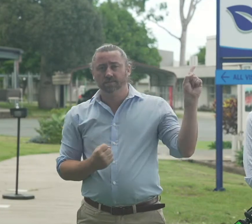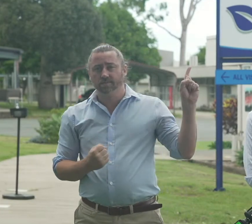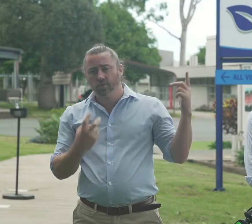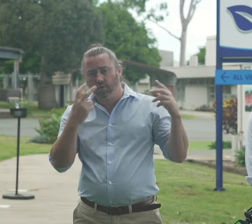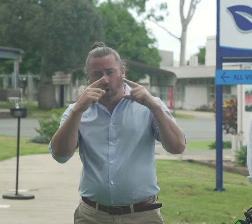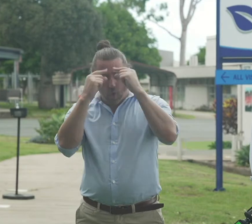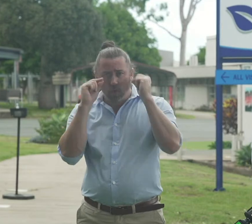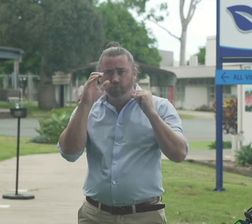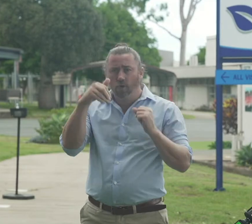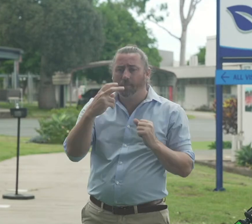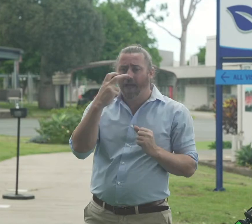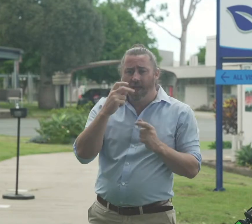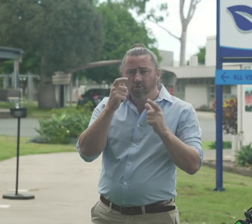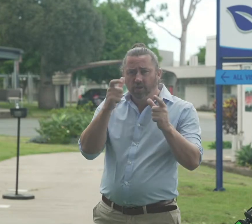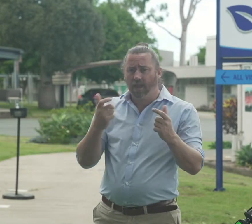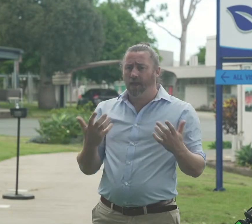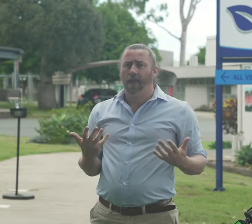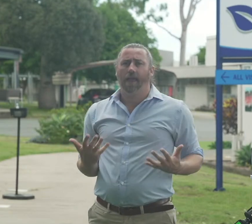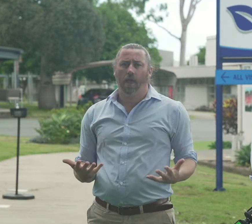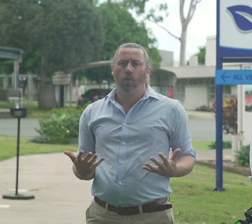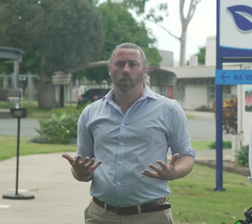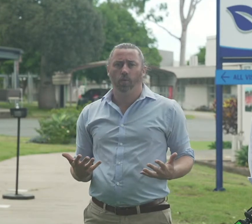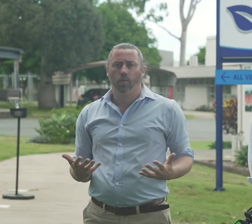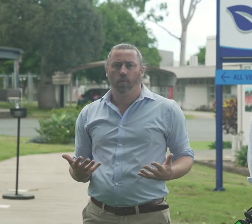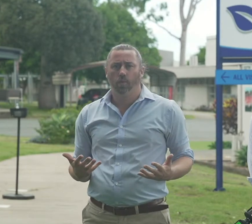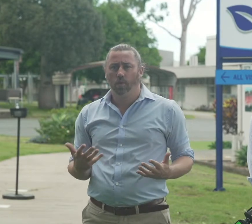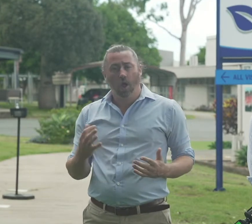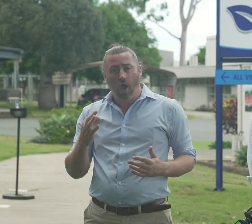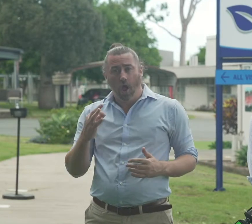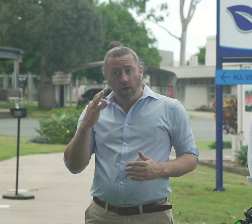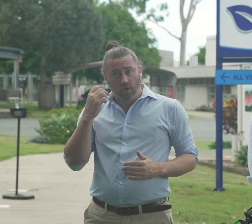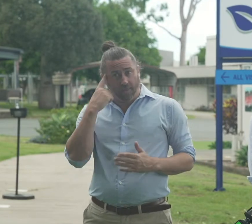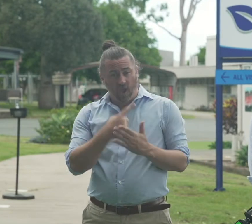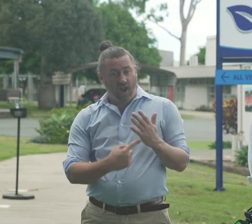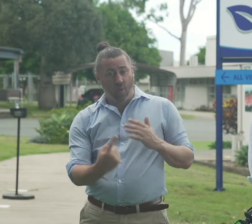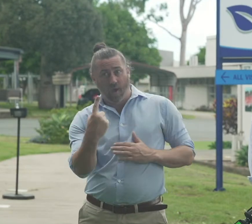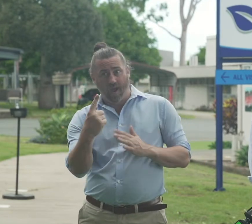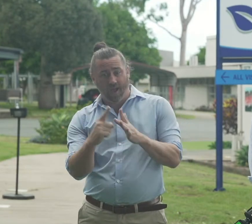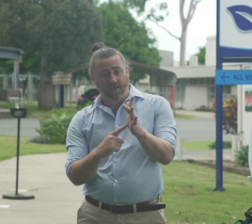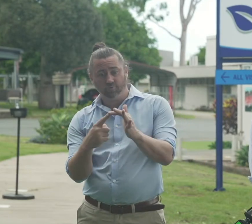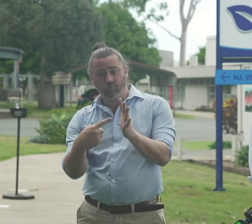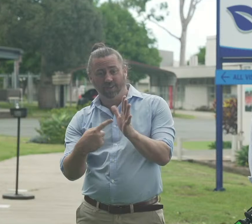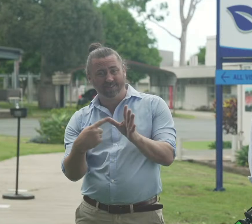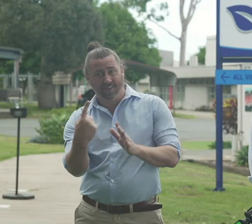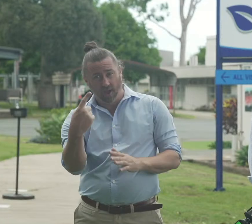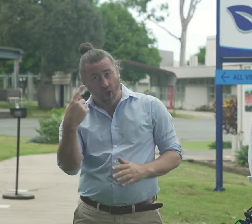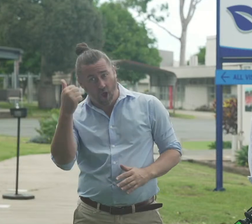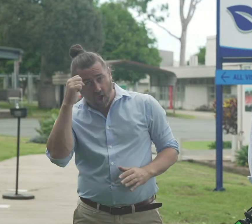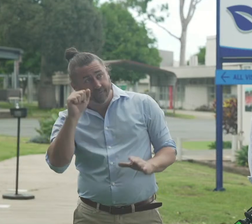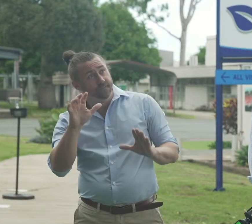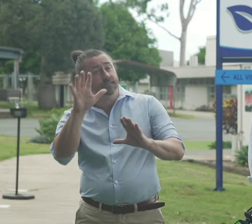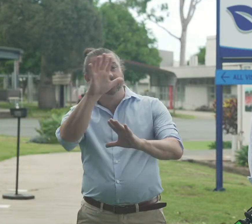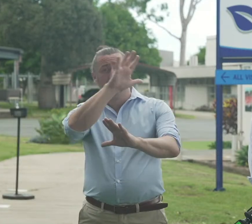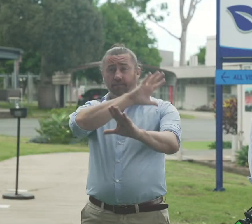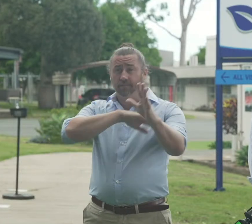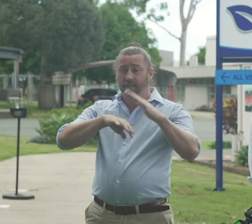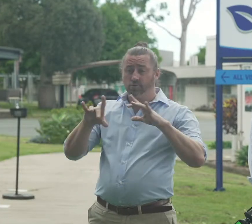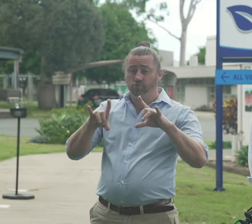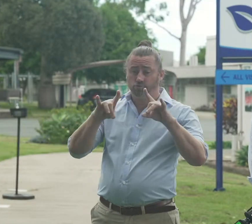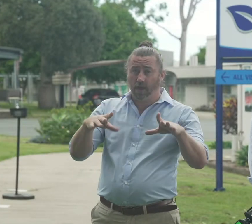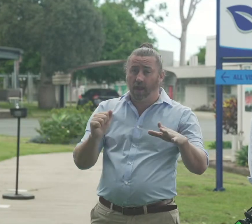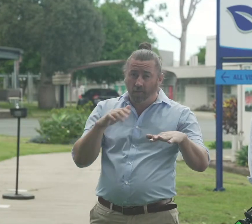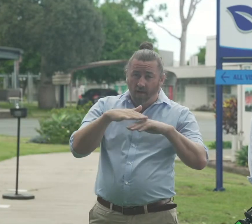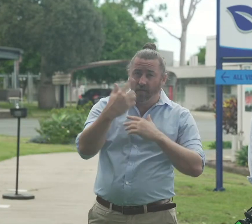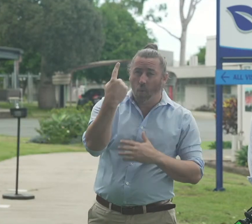think it's a solitary example, tragically. We know that nationwide more than 1,000 facilities are dealing